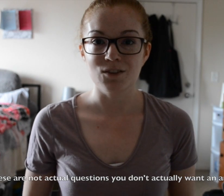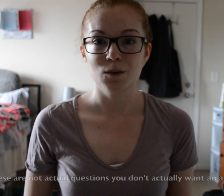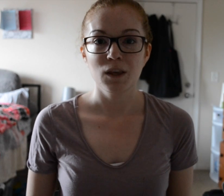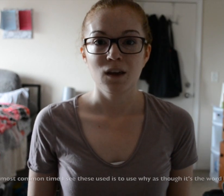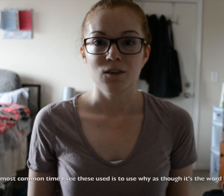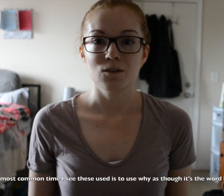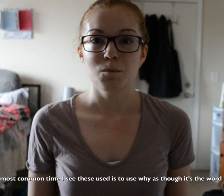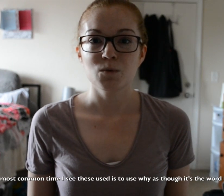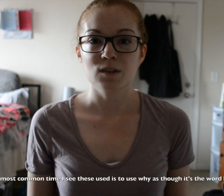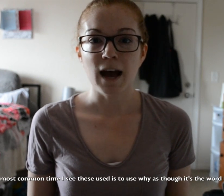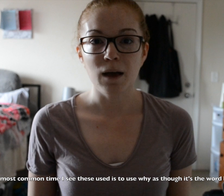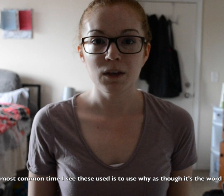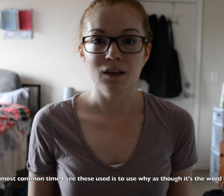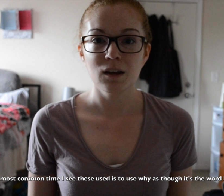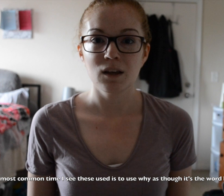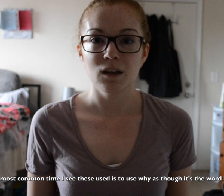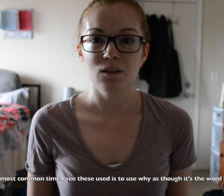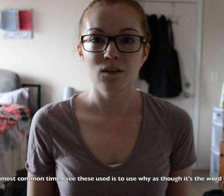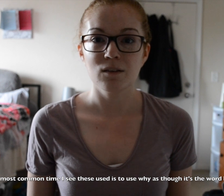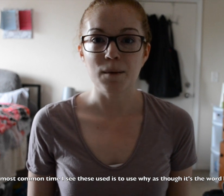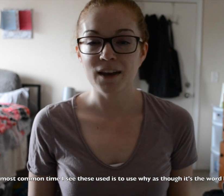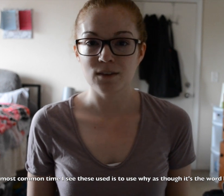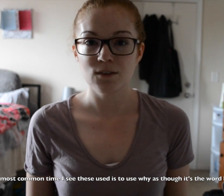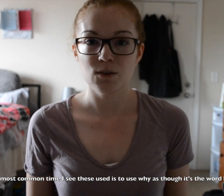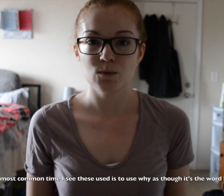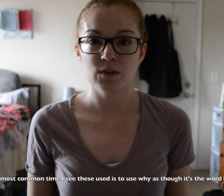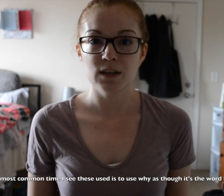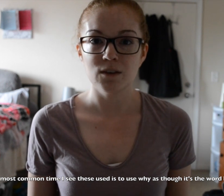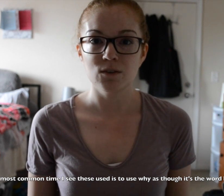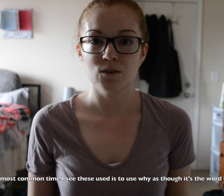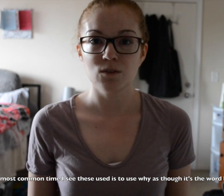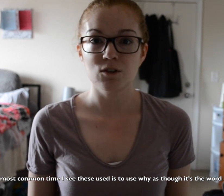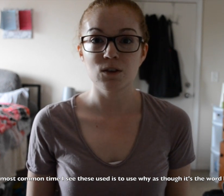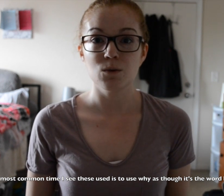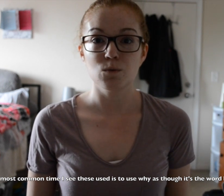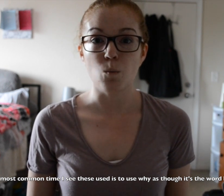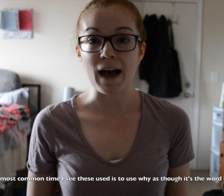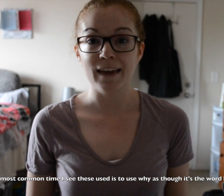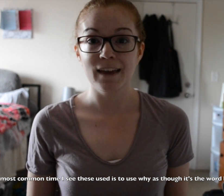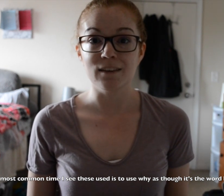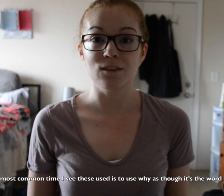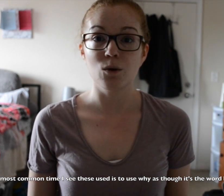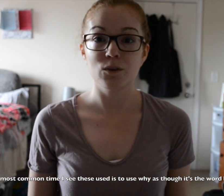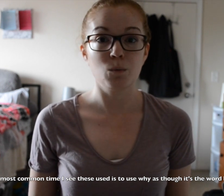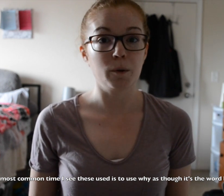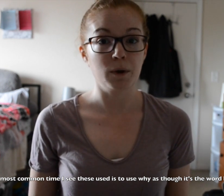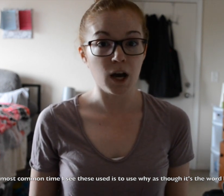answer. So the most common time I see these used is to use why as though it's the word